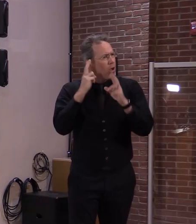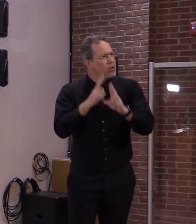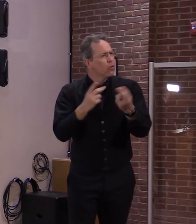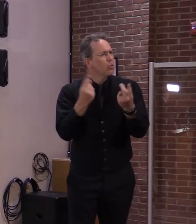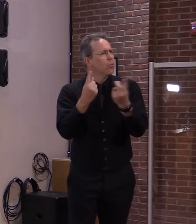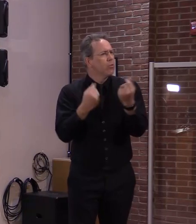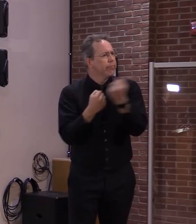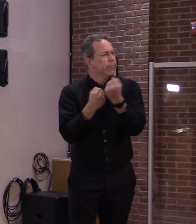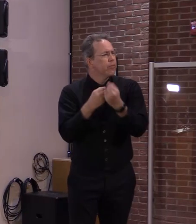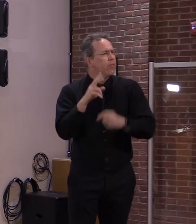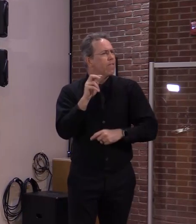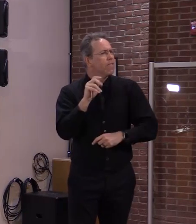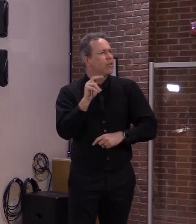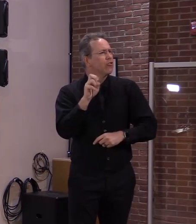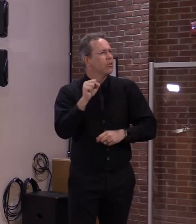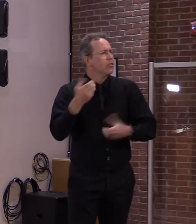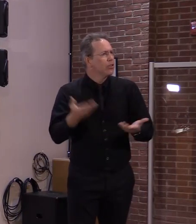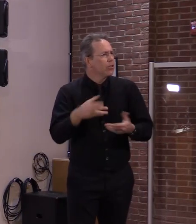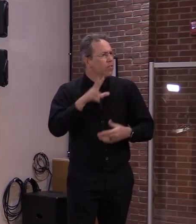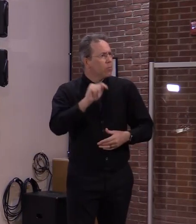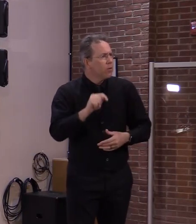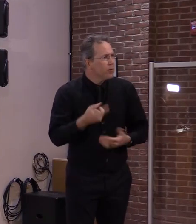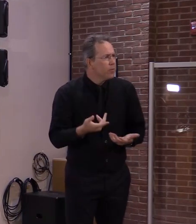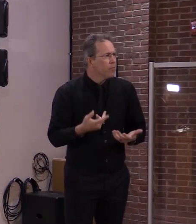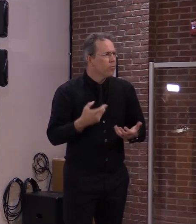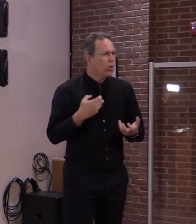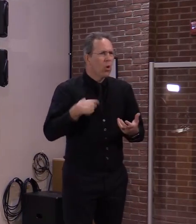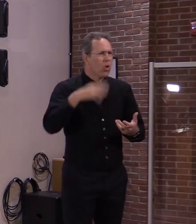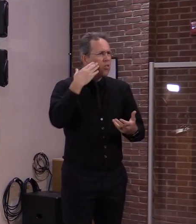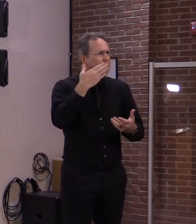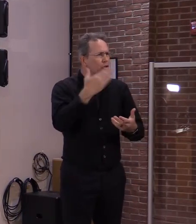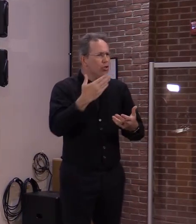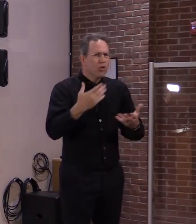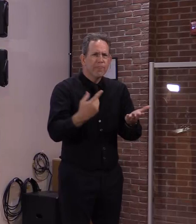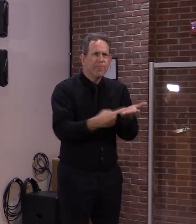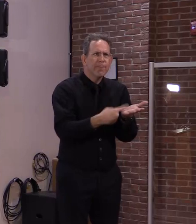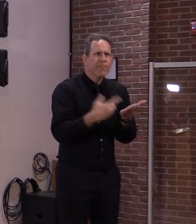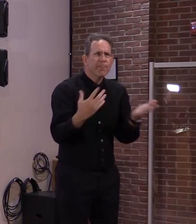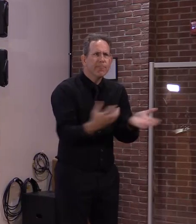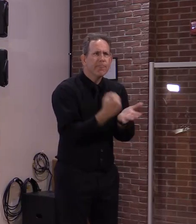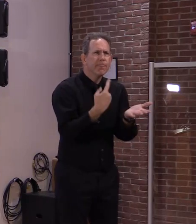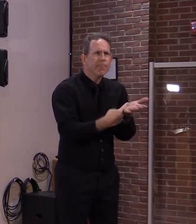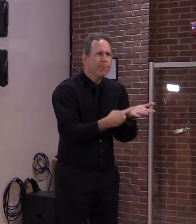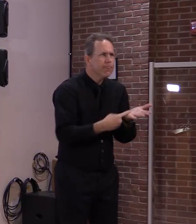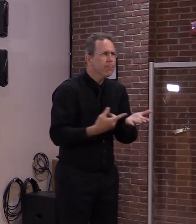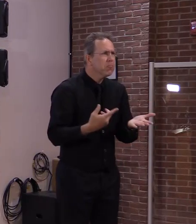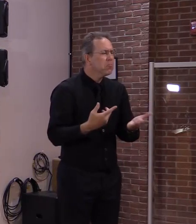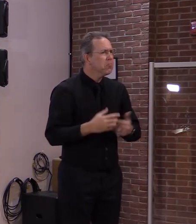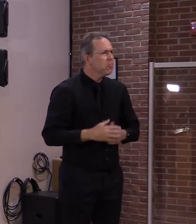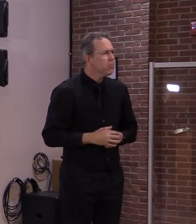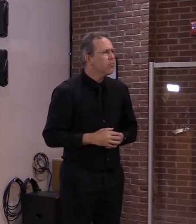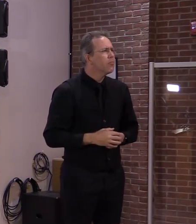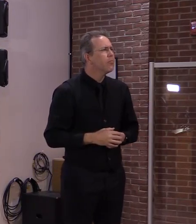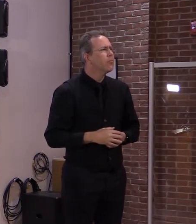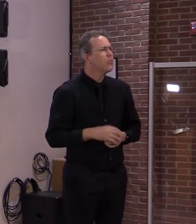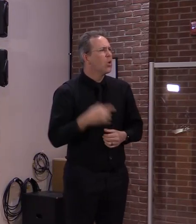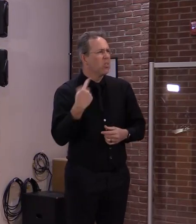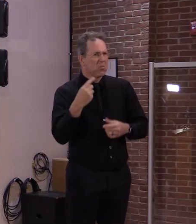and coming to the conclusion that this would be a good thing to do. This has been in the works for a number of weeks now.